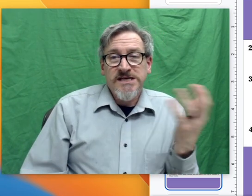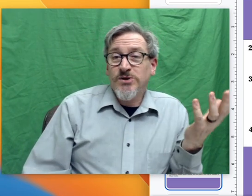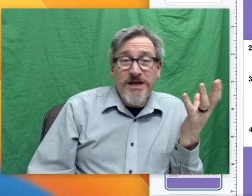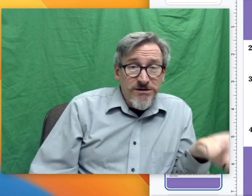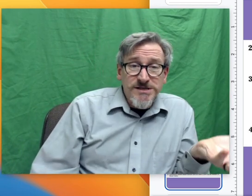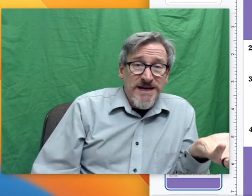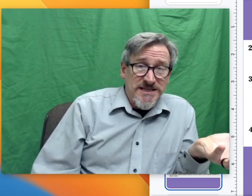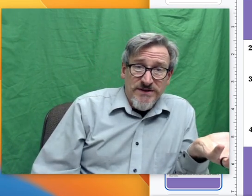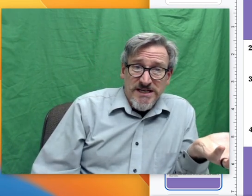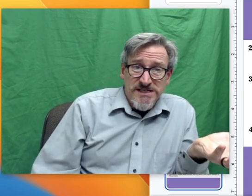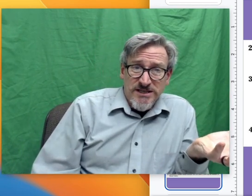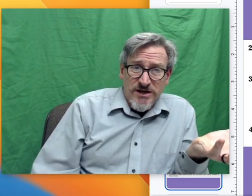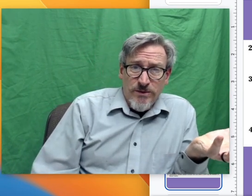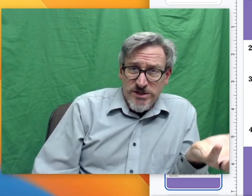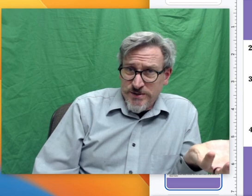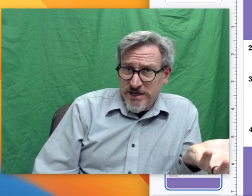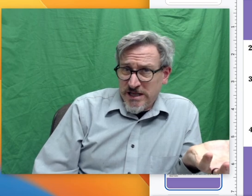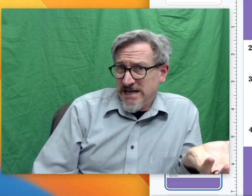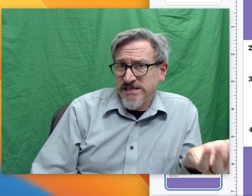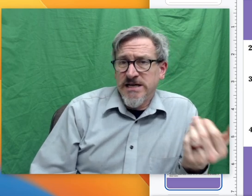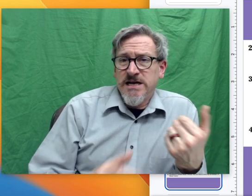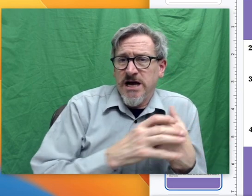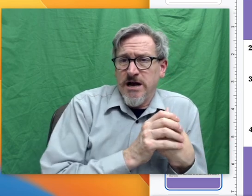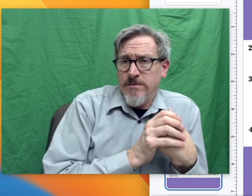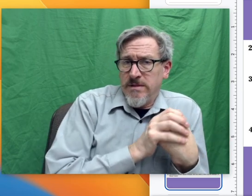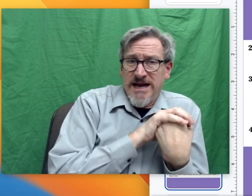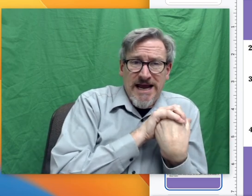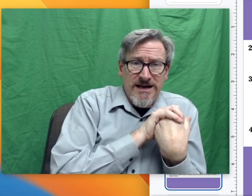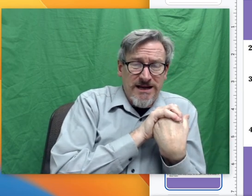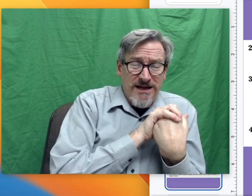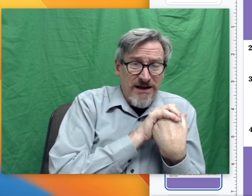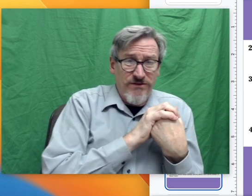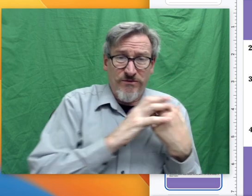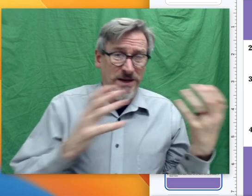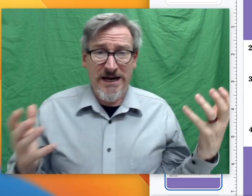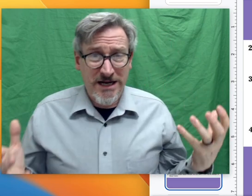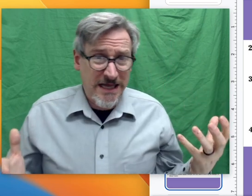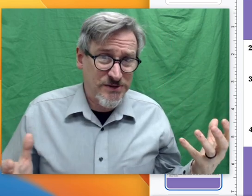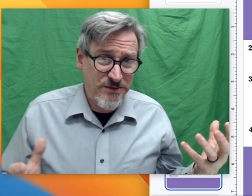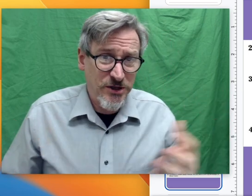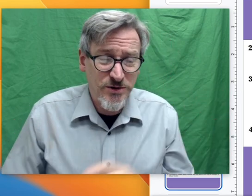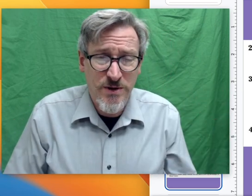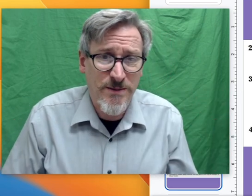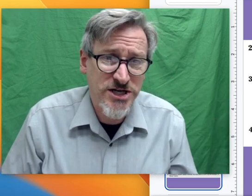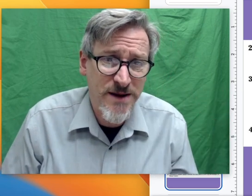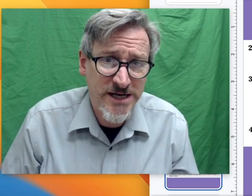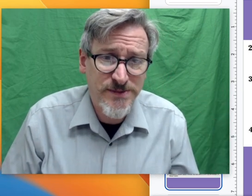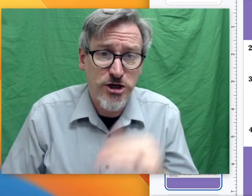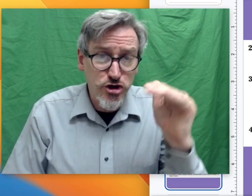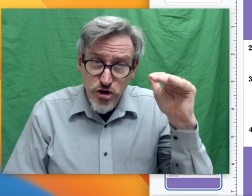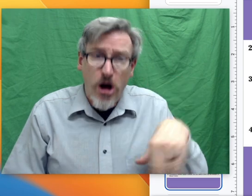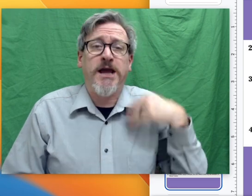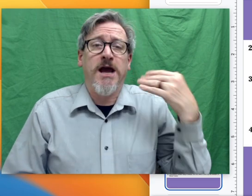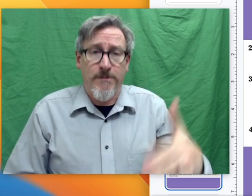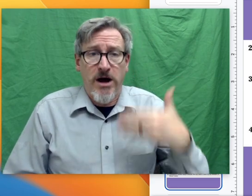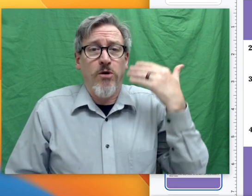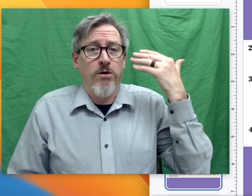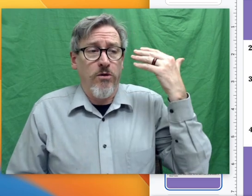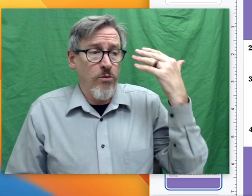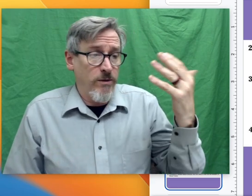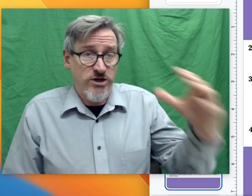So here are some activities that we will do in class. Again, if you've been in a class with me, you know how much time I spent talking